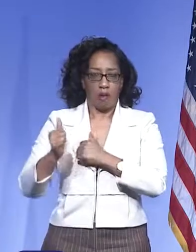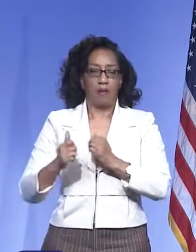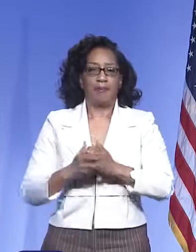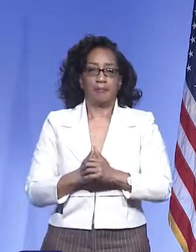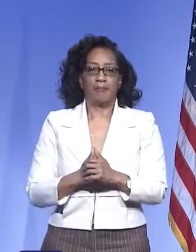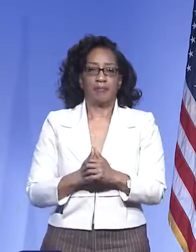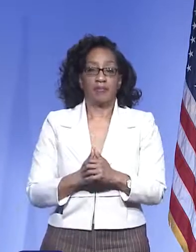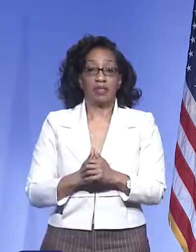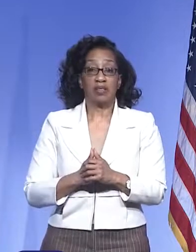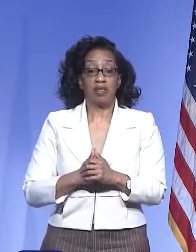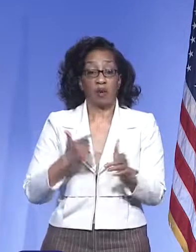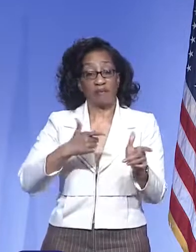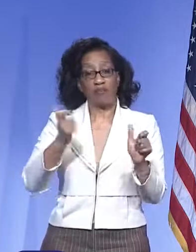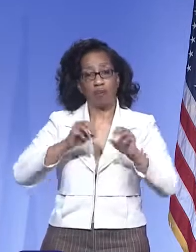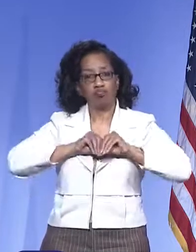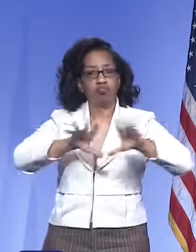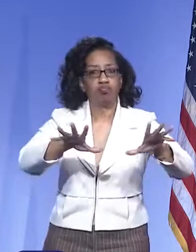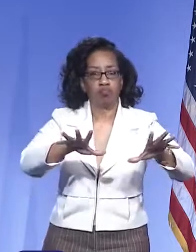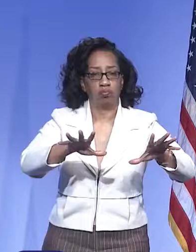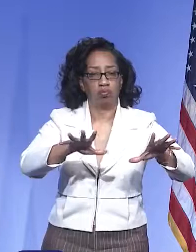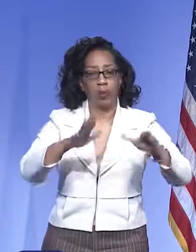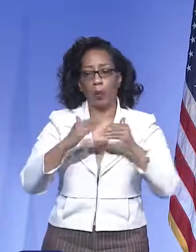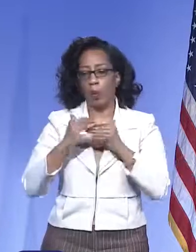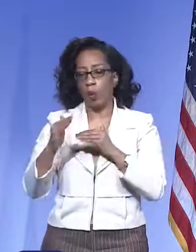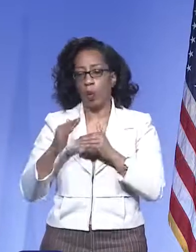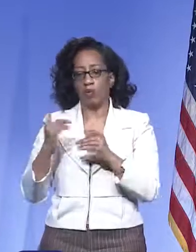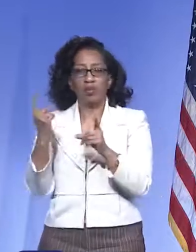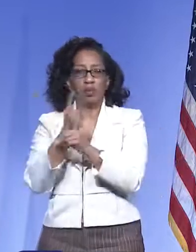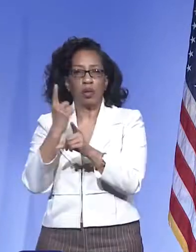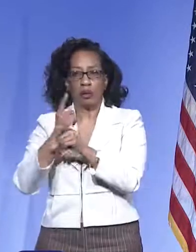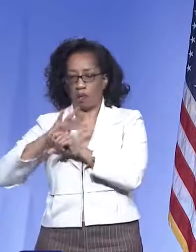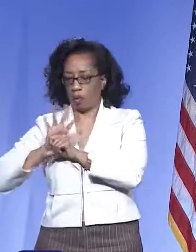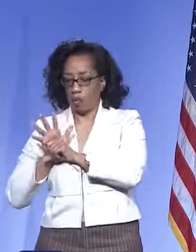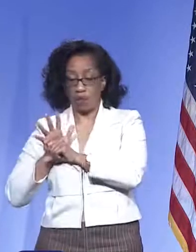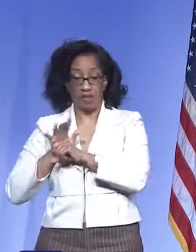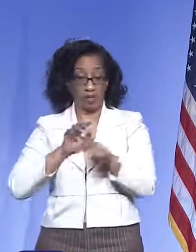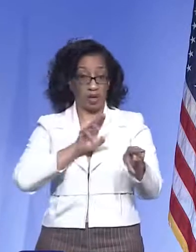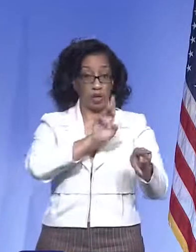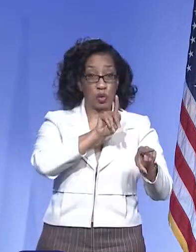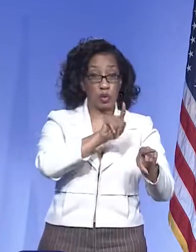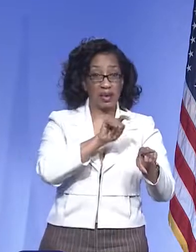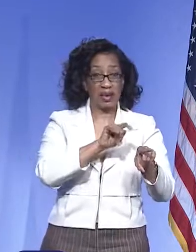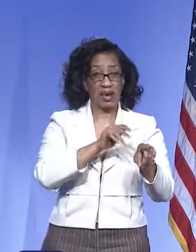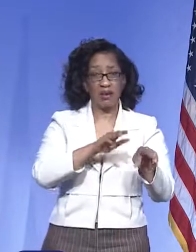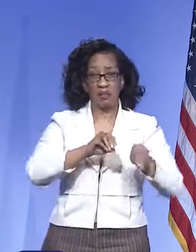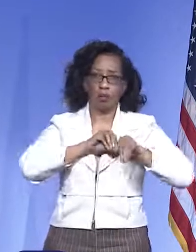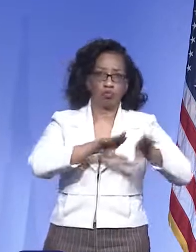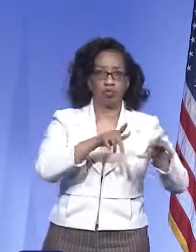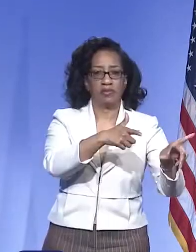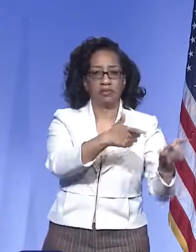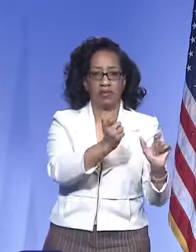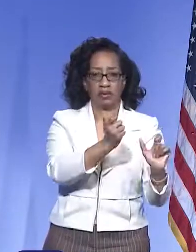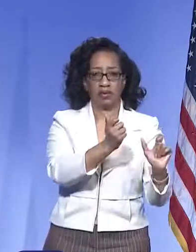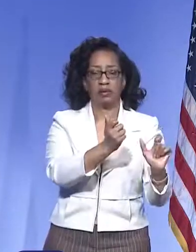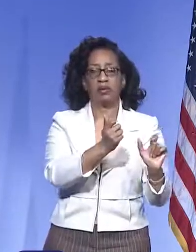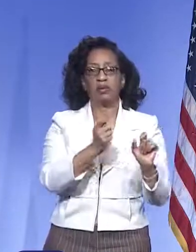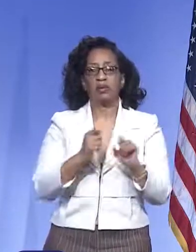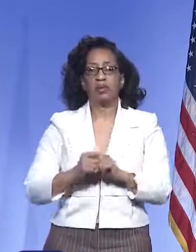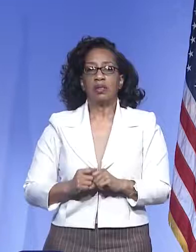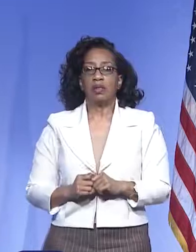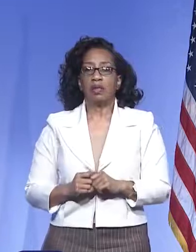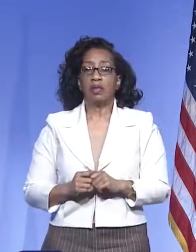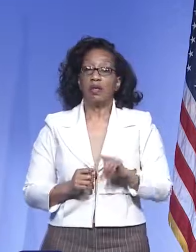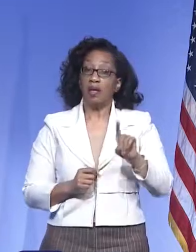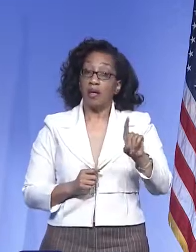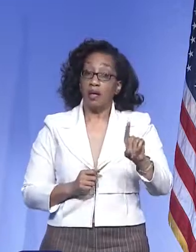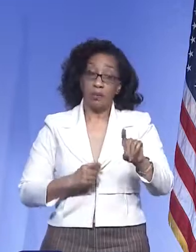a faster spreading virus that is more likely to kill you is not a good thing. And the good news is that the